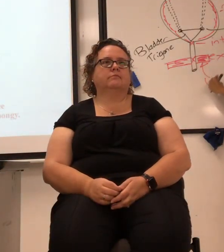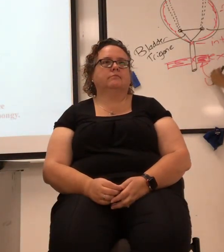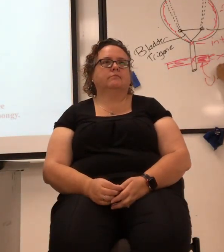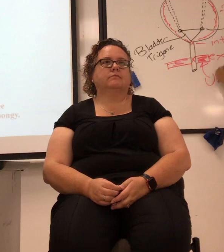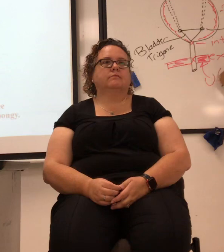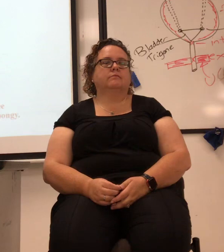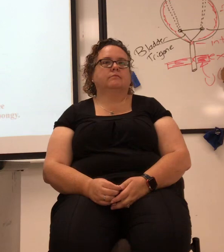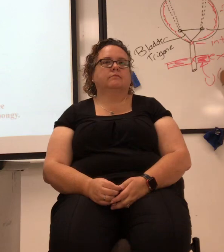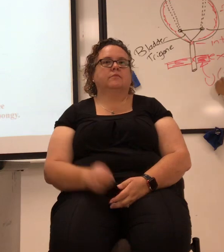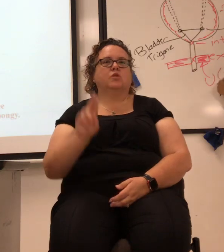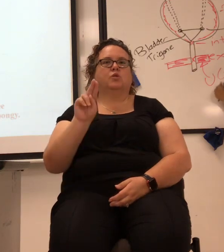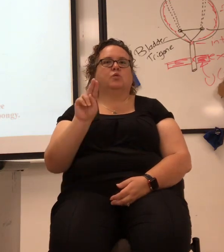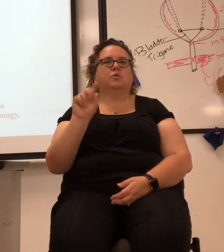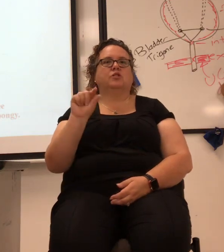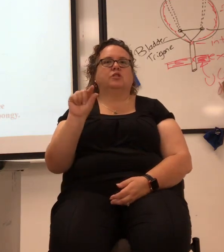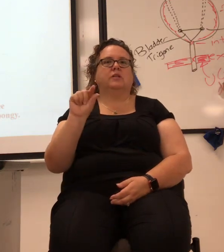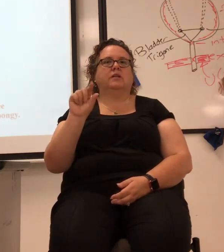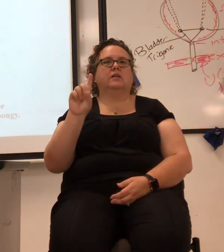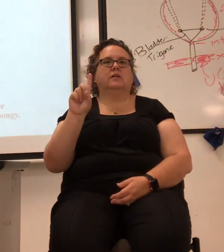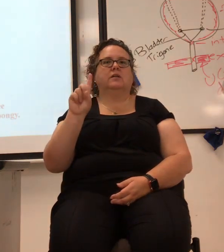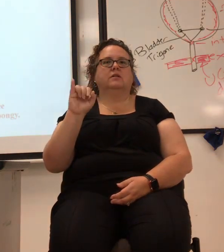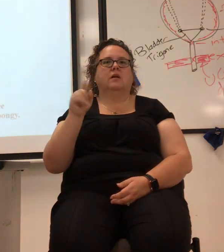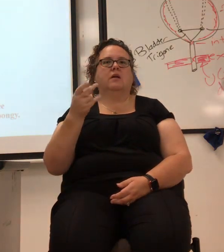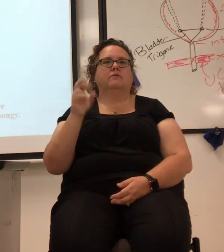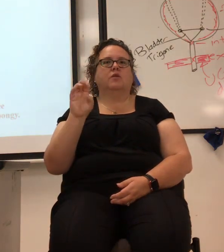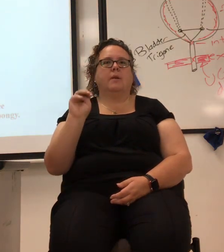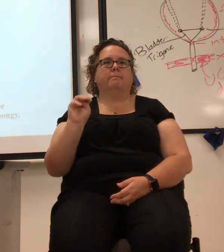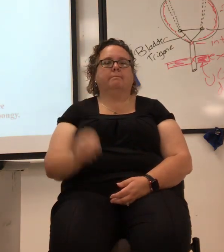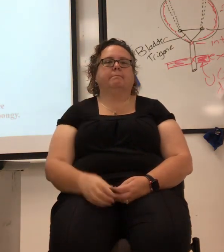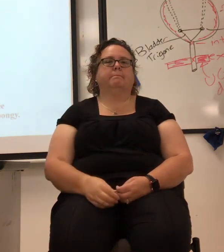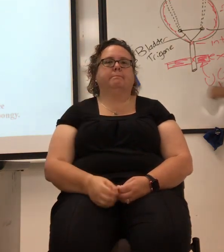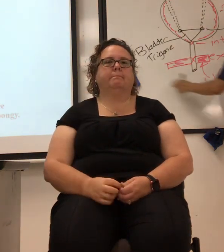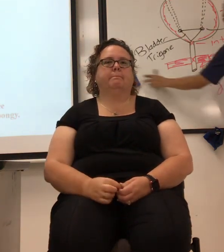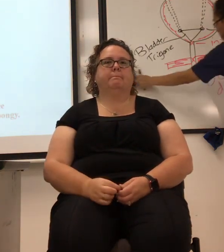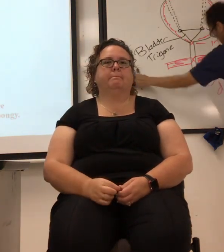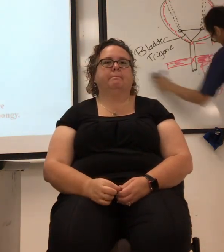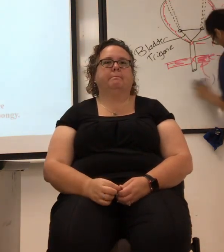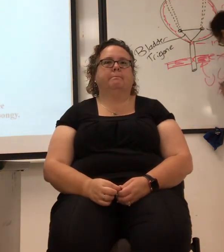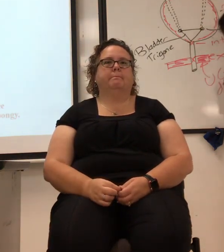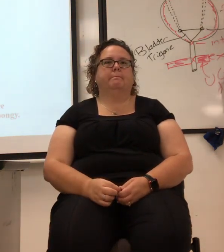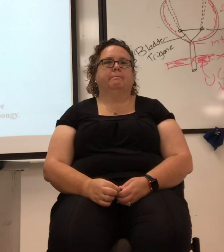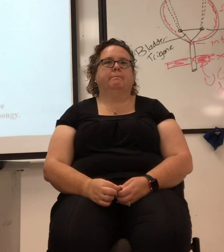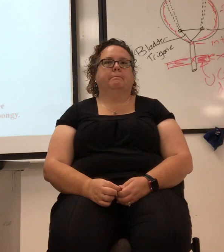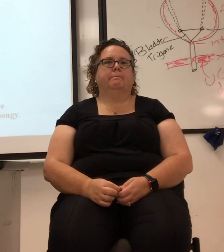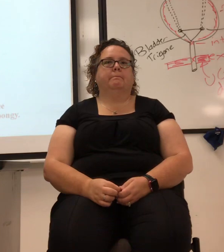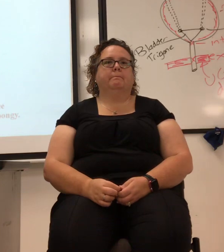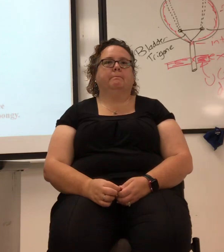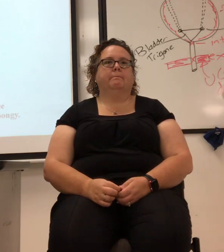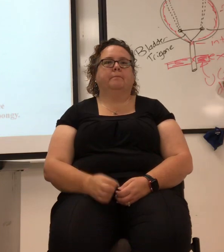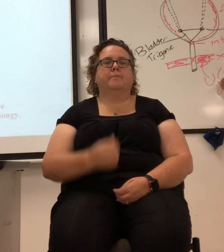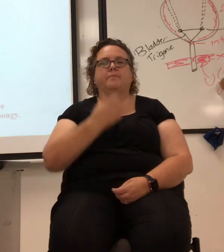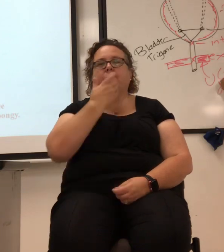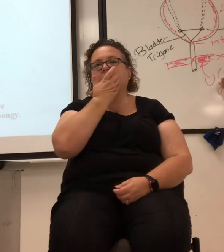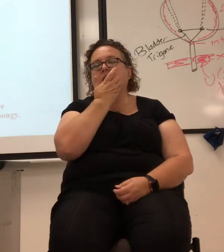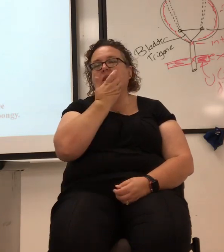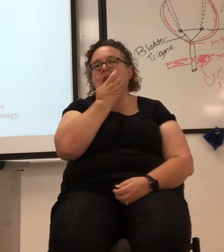And it's contained within the UG diaphragm. I don't know if you remember studying the deep transverse perineal, but within that was a